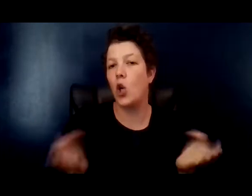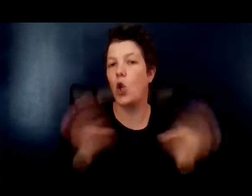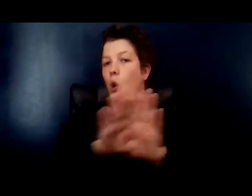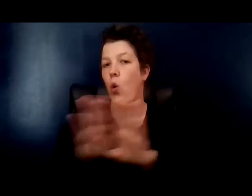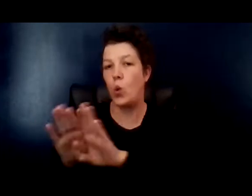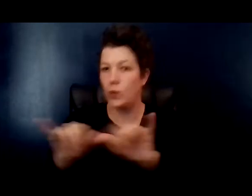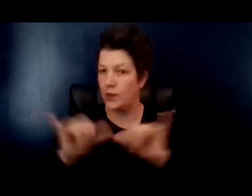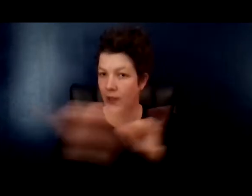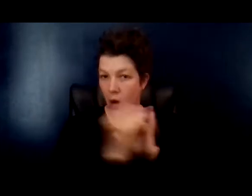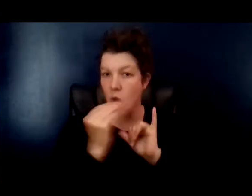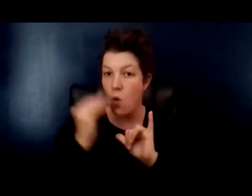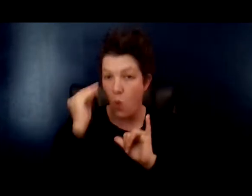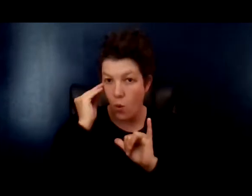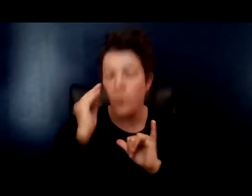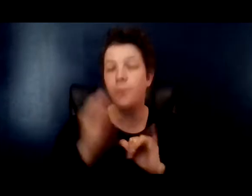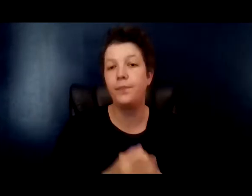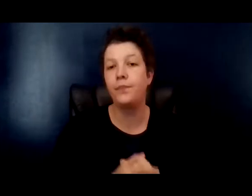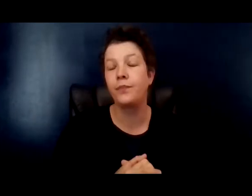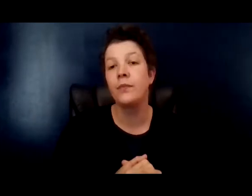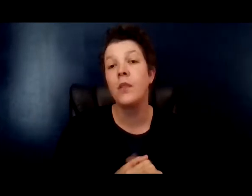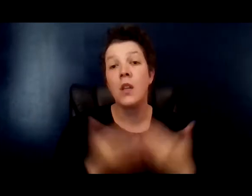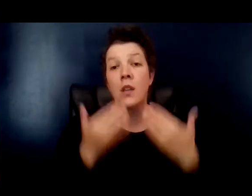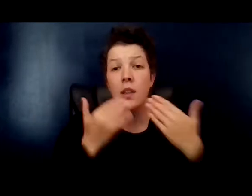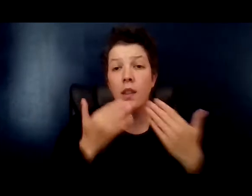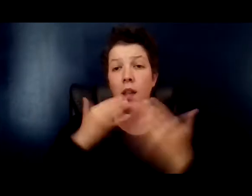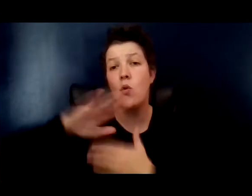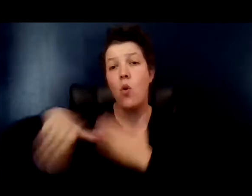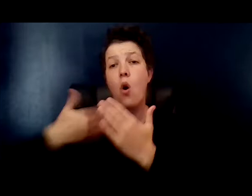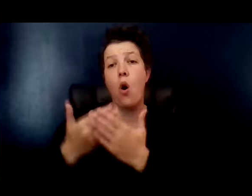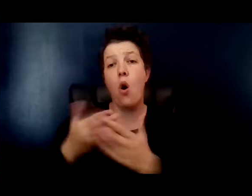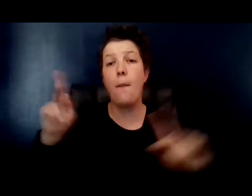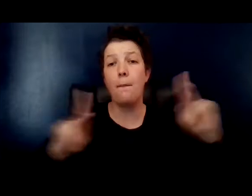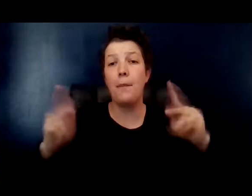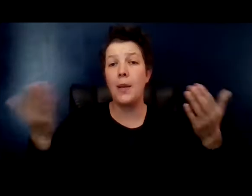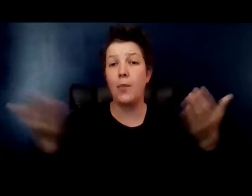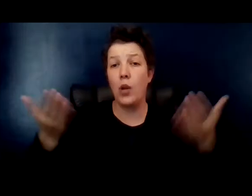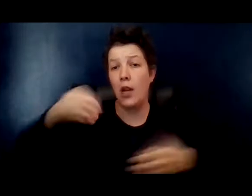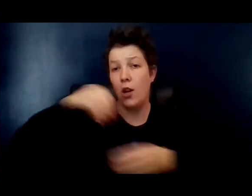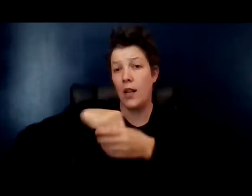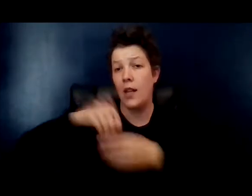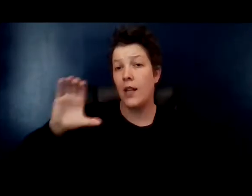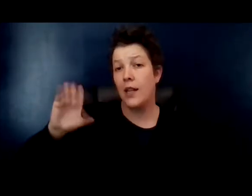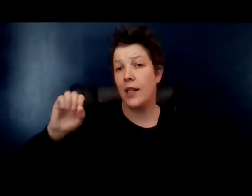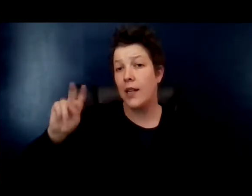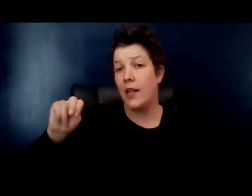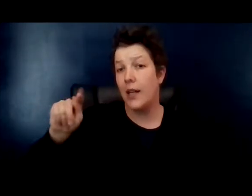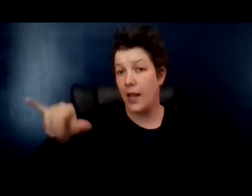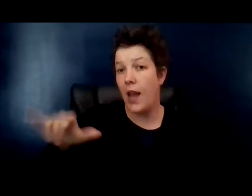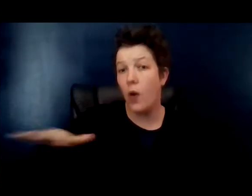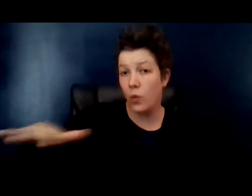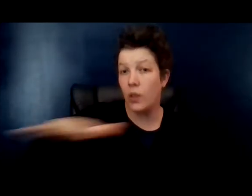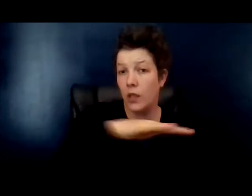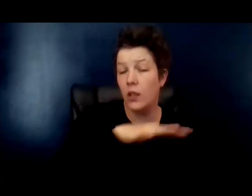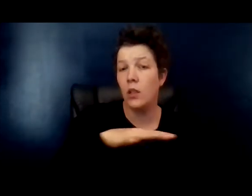every citizen in our county for their continued support and their cooperation during these trying times. I realize